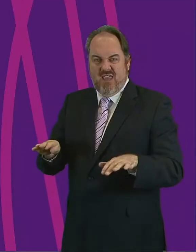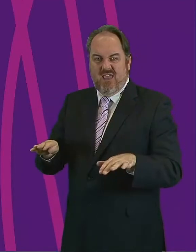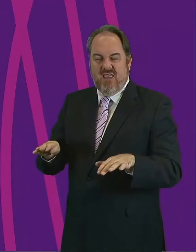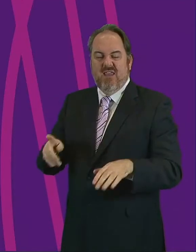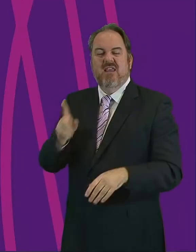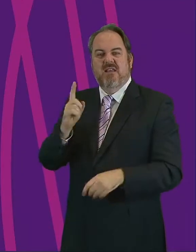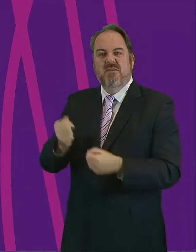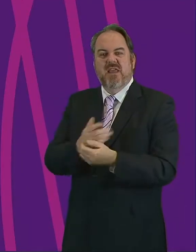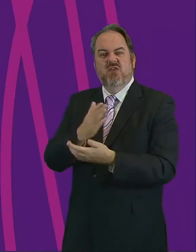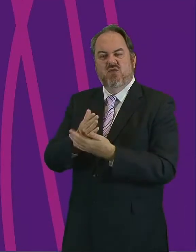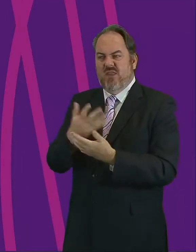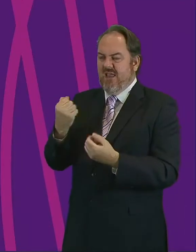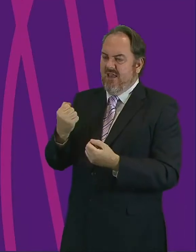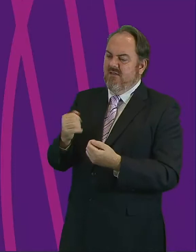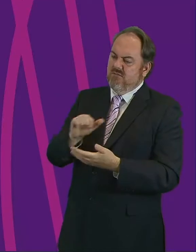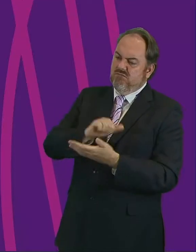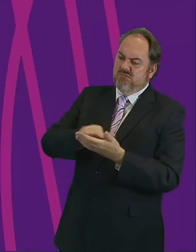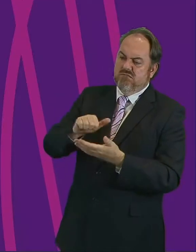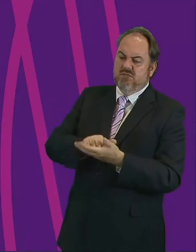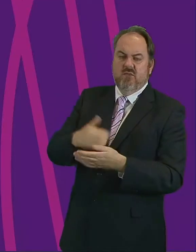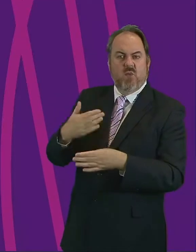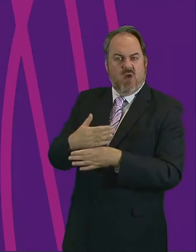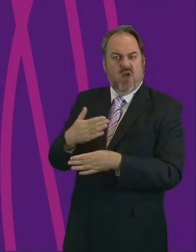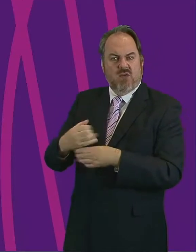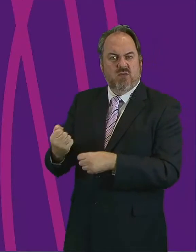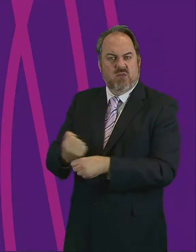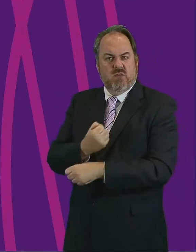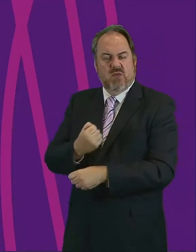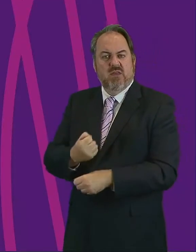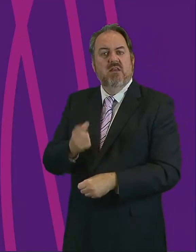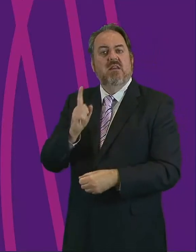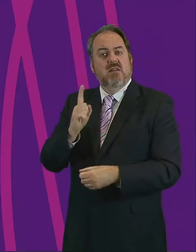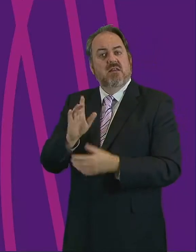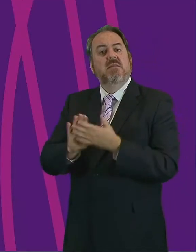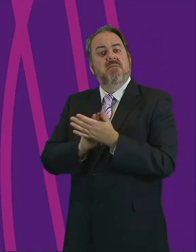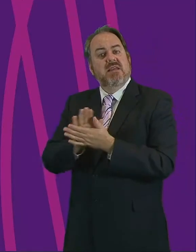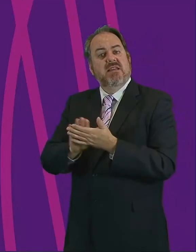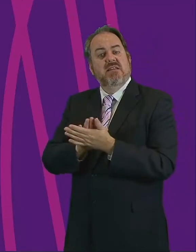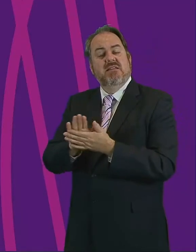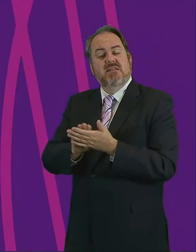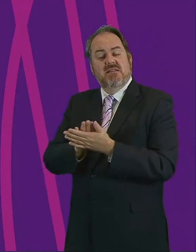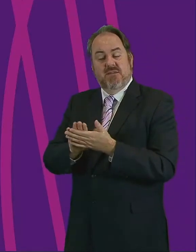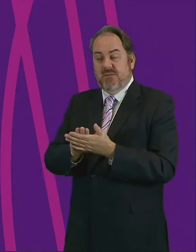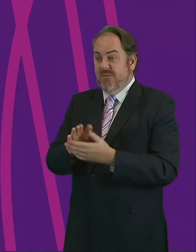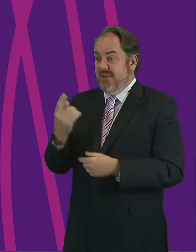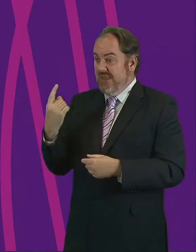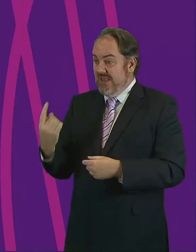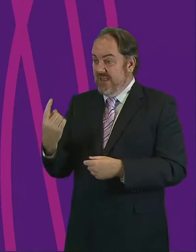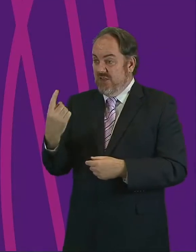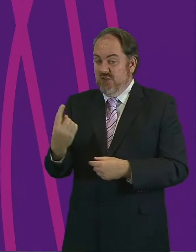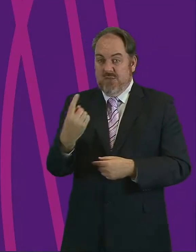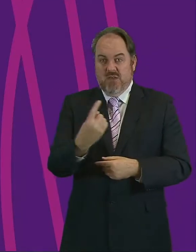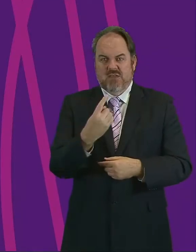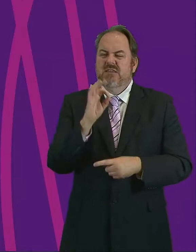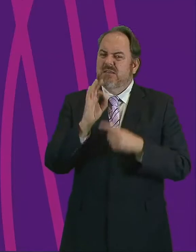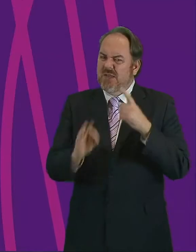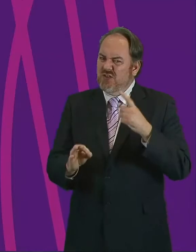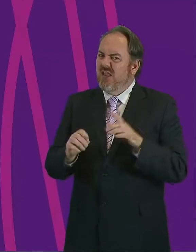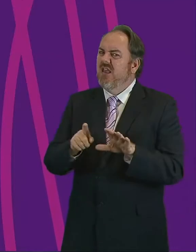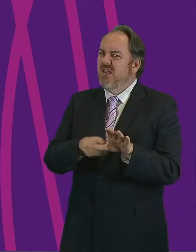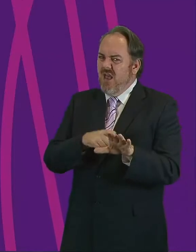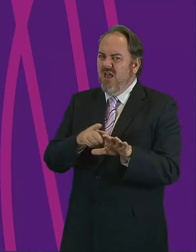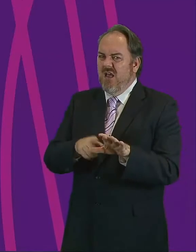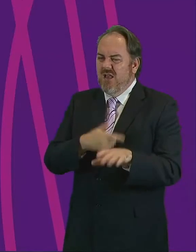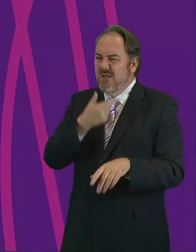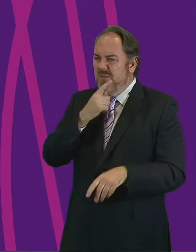that soon, but our assurance is that it will ensure that the individual, particularly young people who are finding